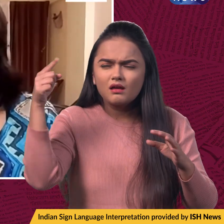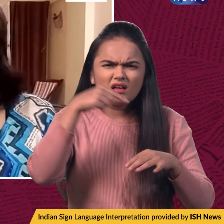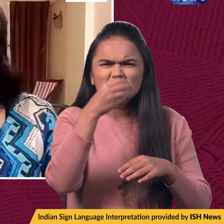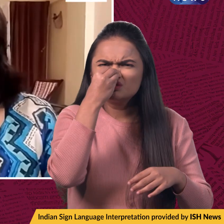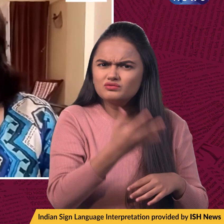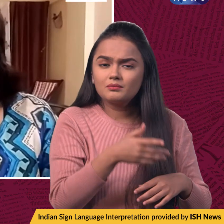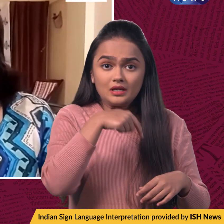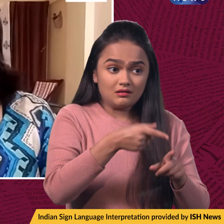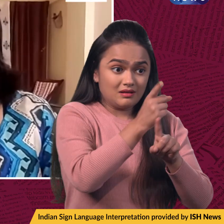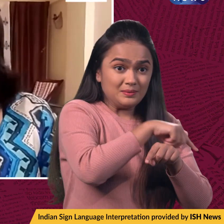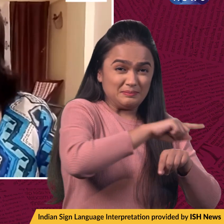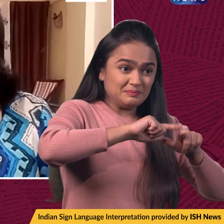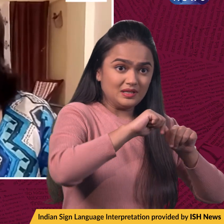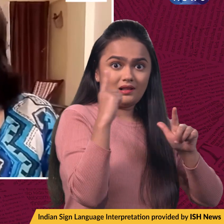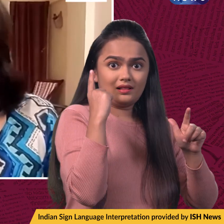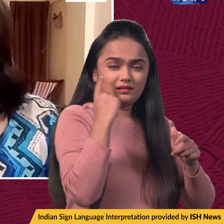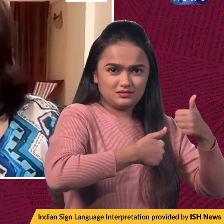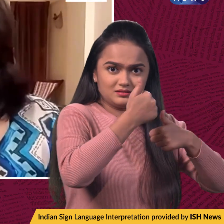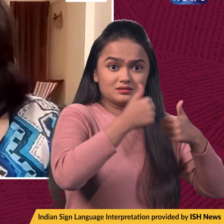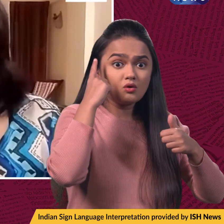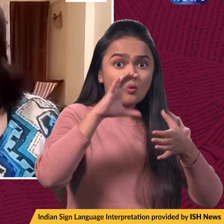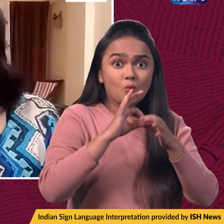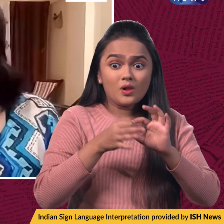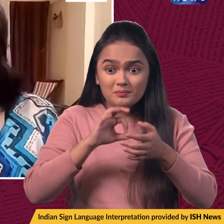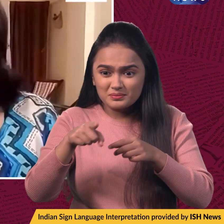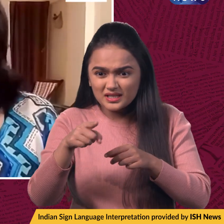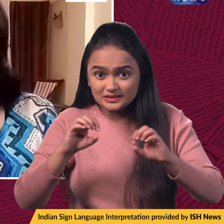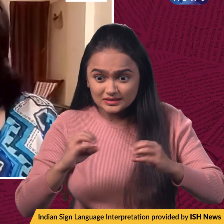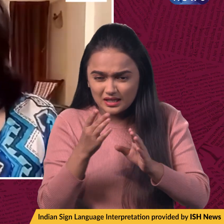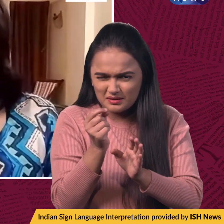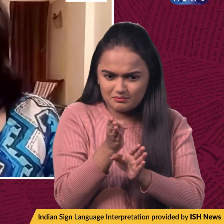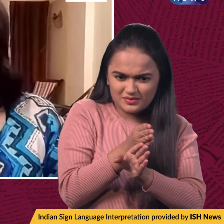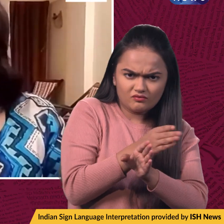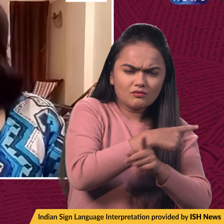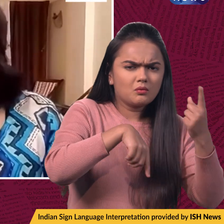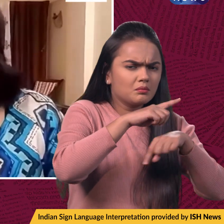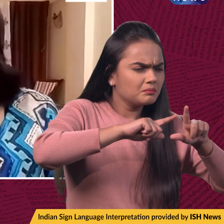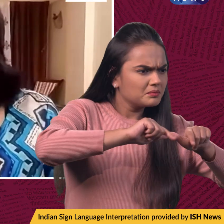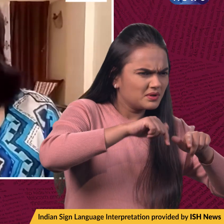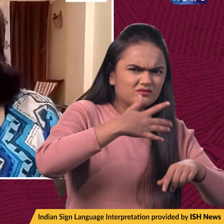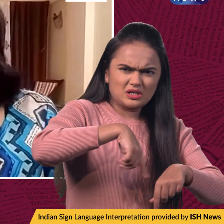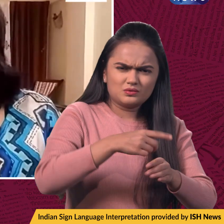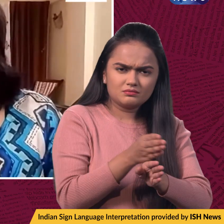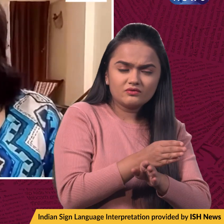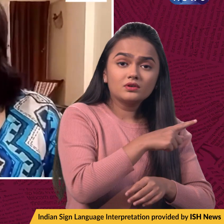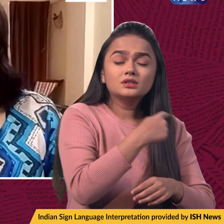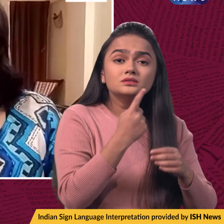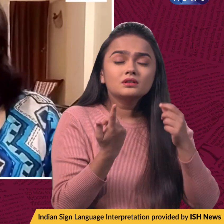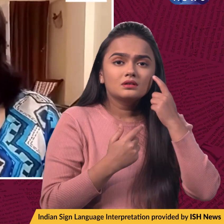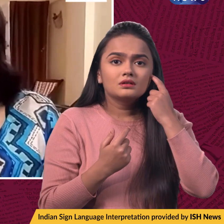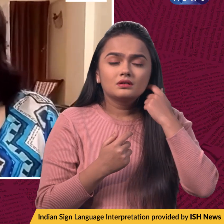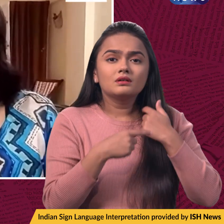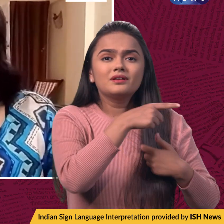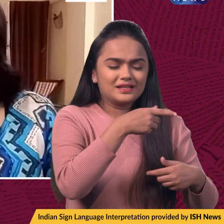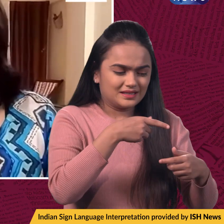and Russia, at a meeting of their leaders hours before the Olympics finally opened, um,